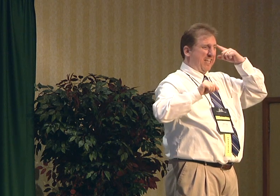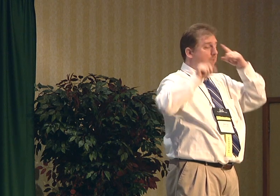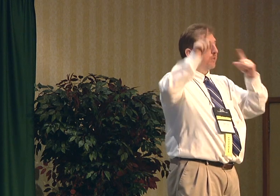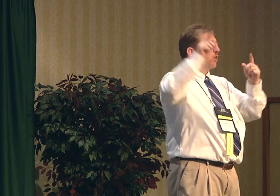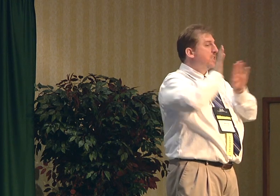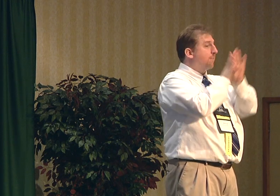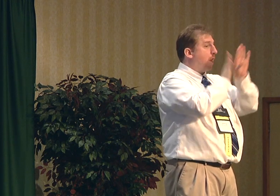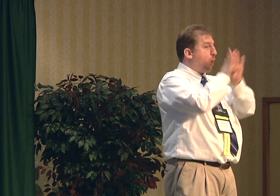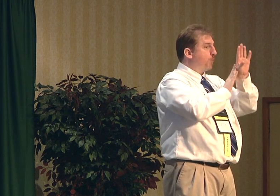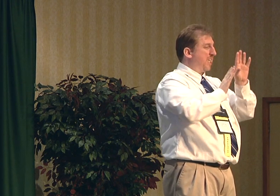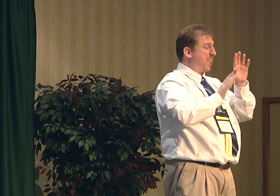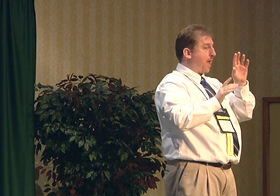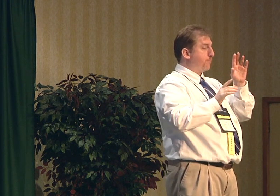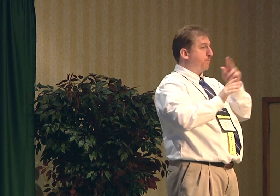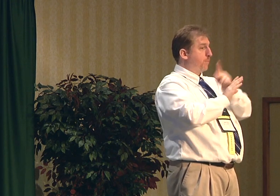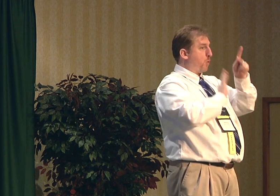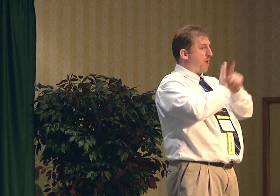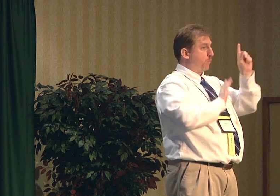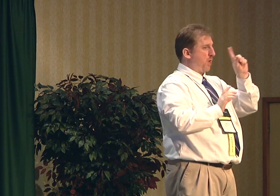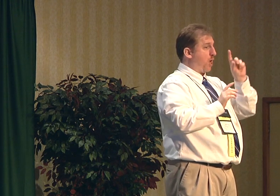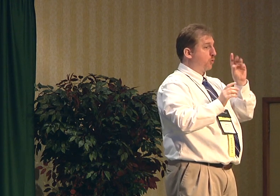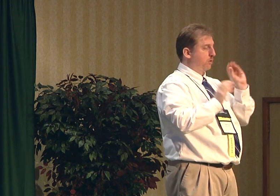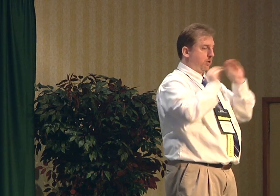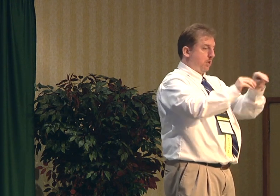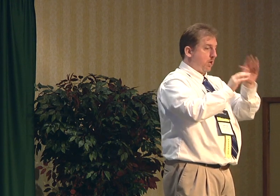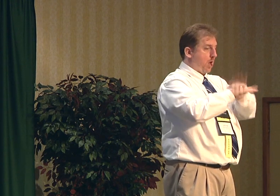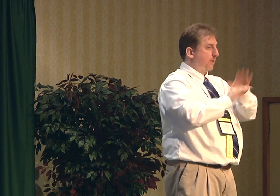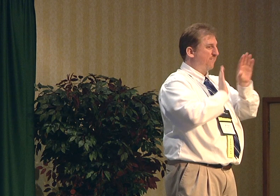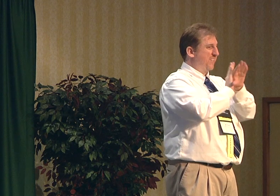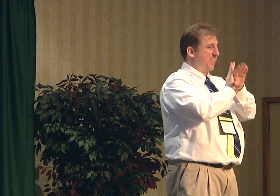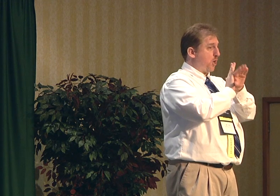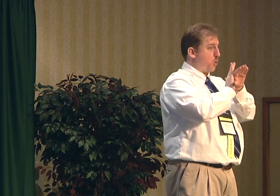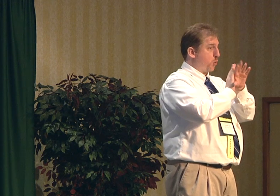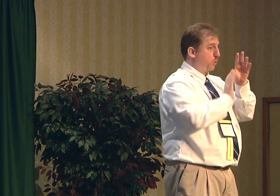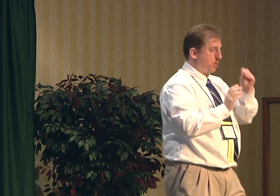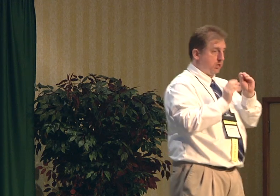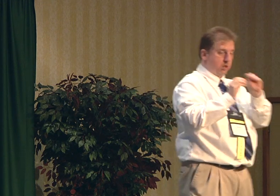There's an organization in Minnesota, I think, that's developed a program that is on video.